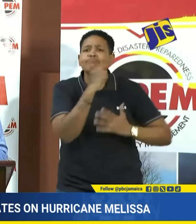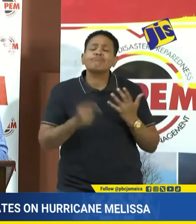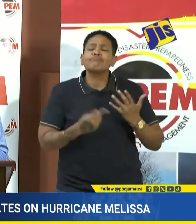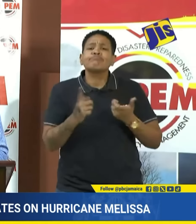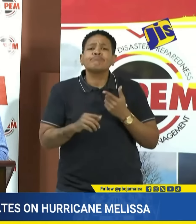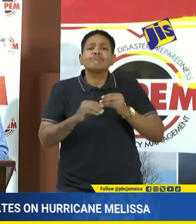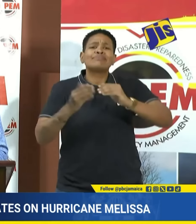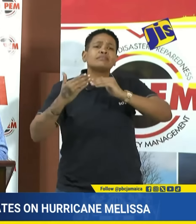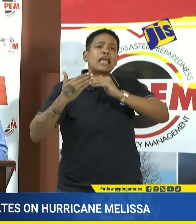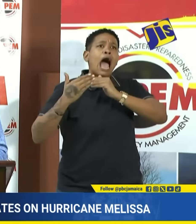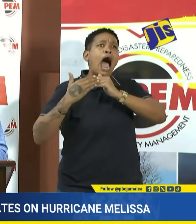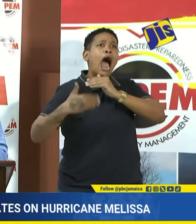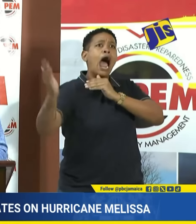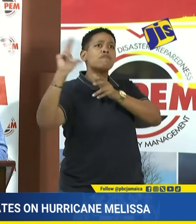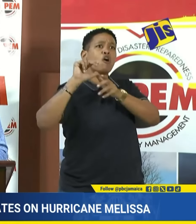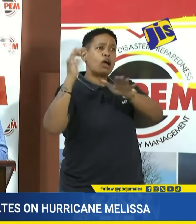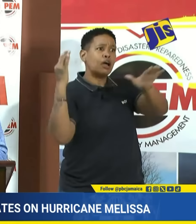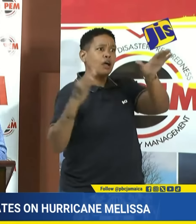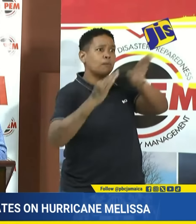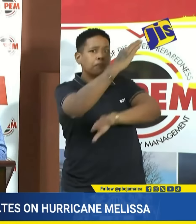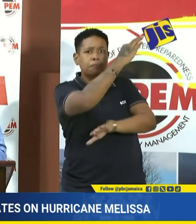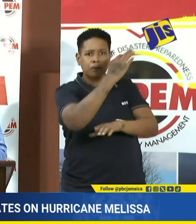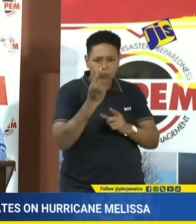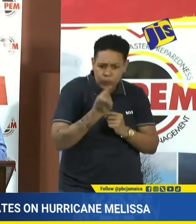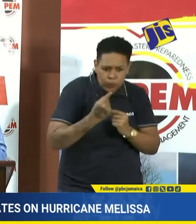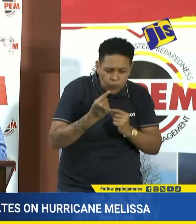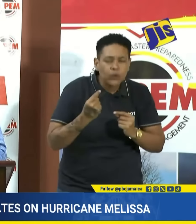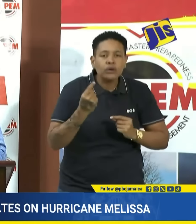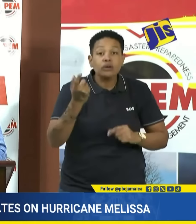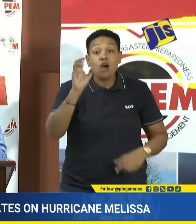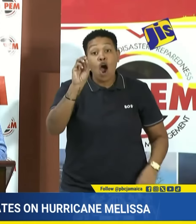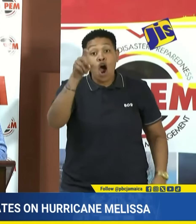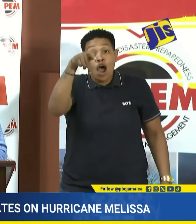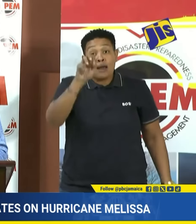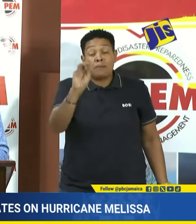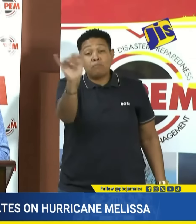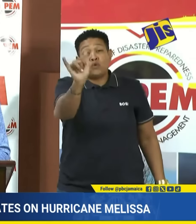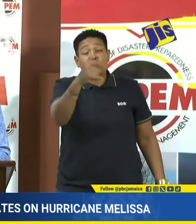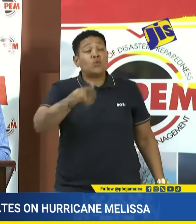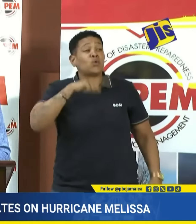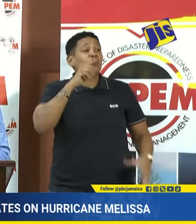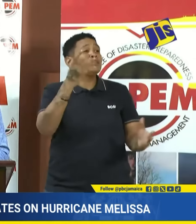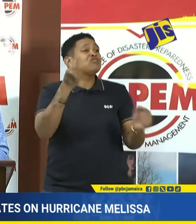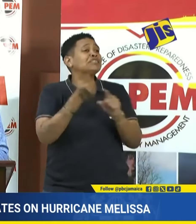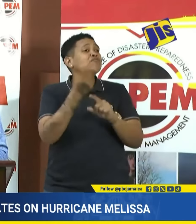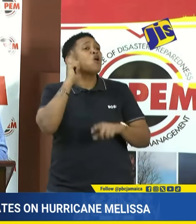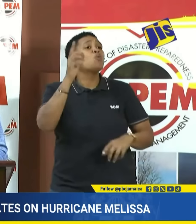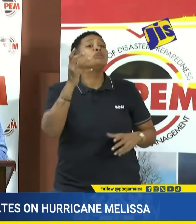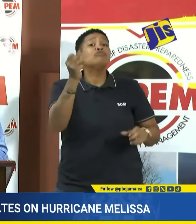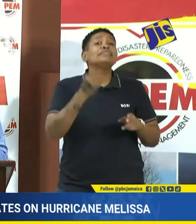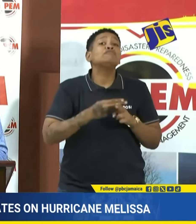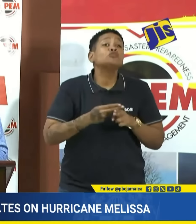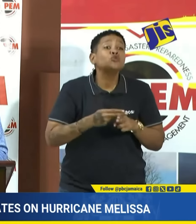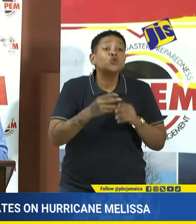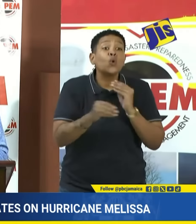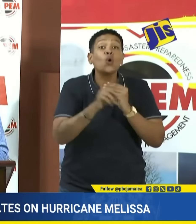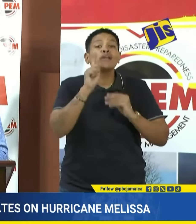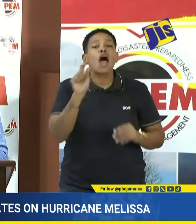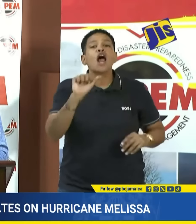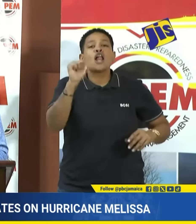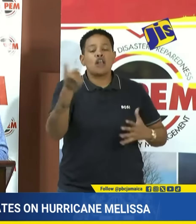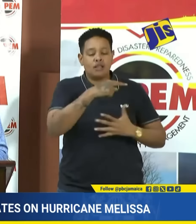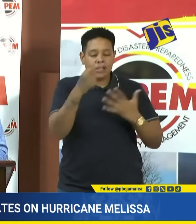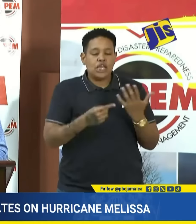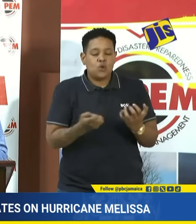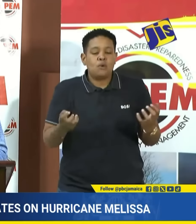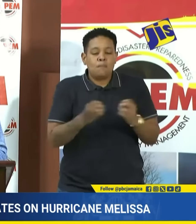preparations and the aftermath. And I can say that ODPEM also has either received or will receive shortly another set